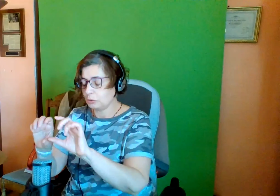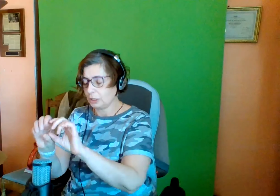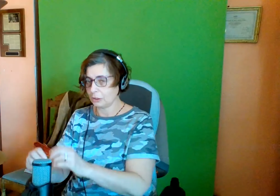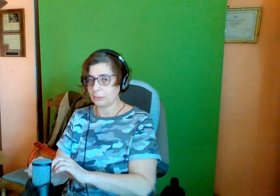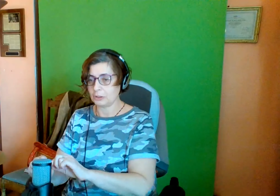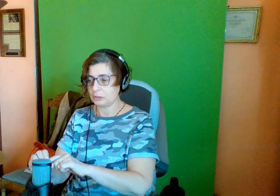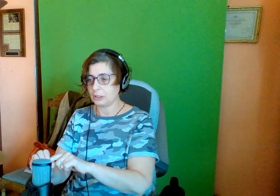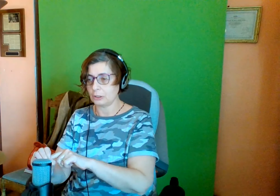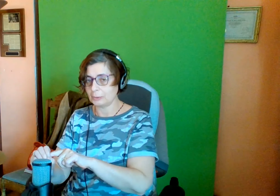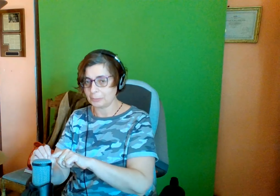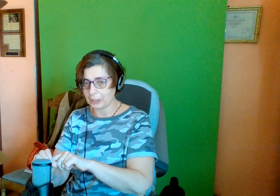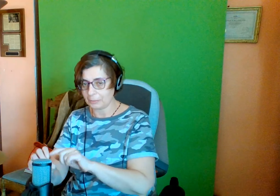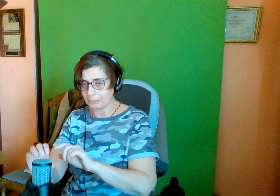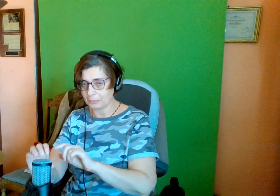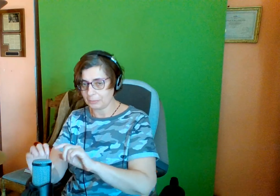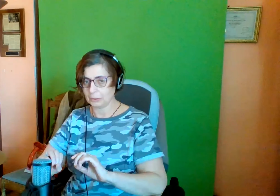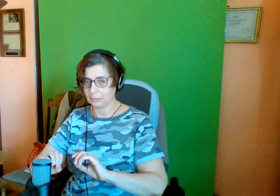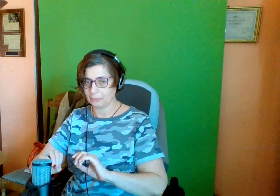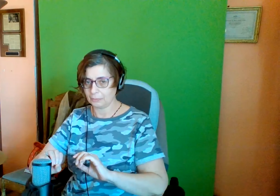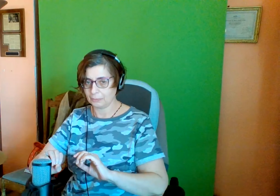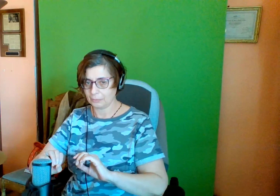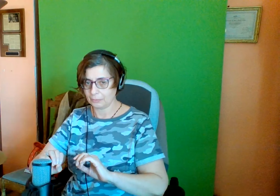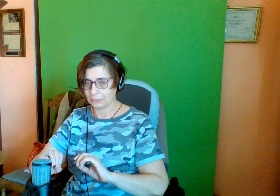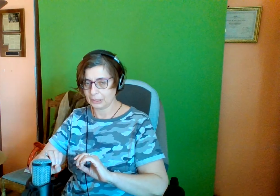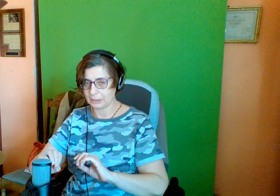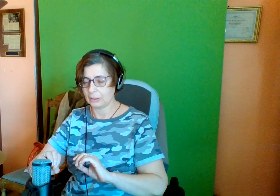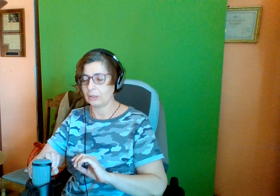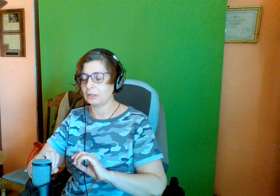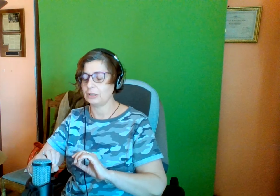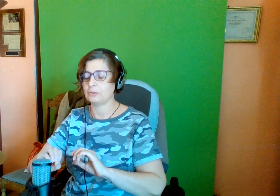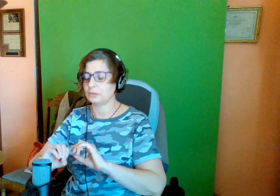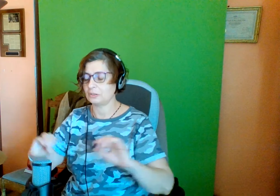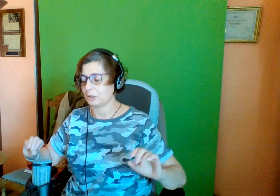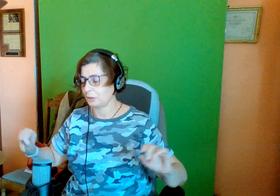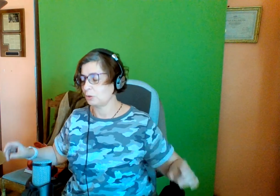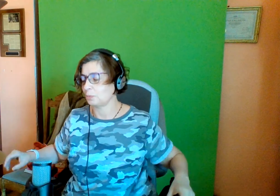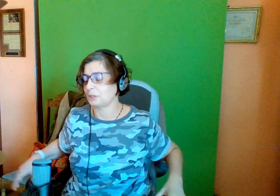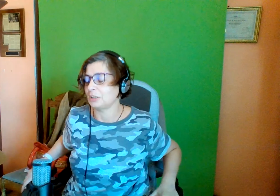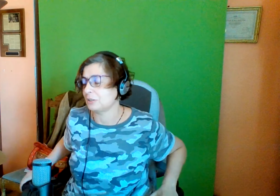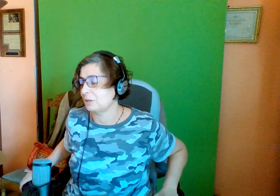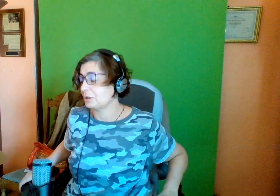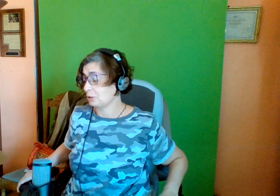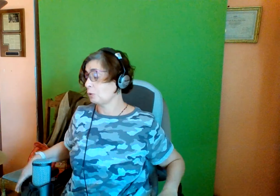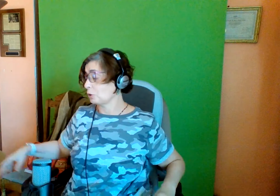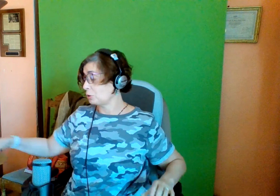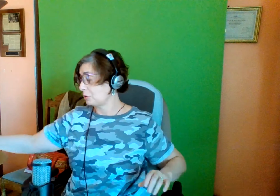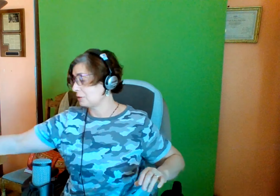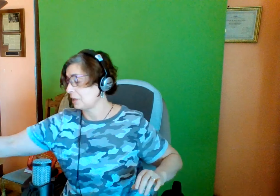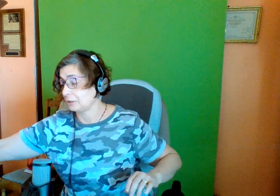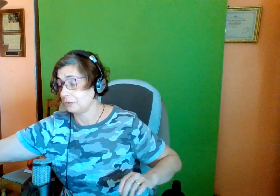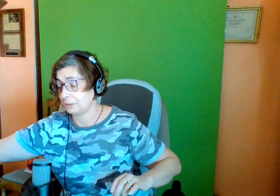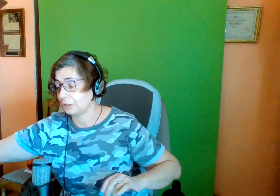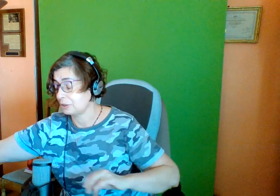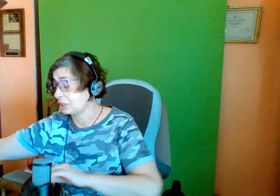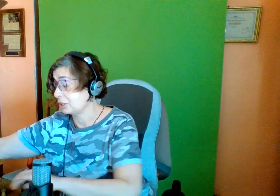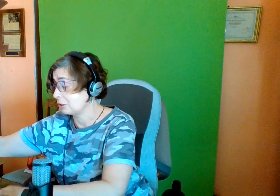Do you see a gotcha. globe? Do you see a globe at the bottom of your screen? Nope. Okay, so this is not an interpretation. Okay, so we're going to do it